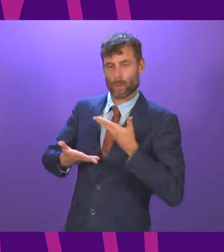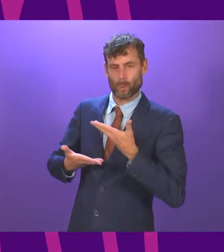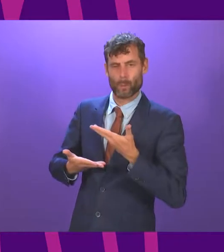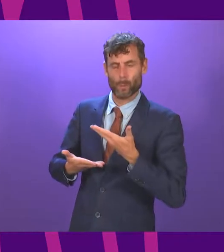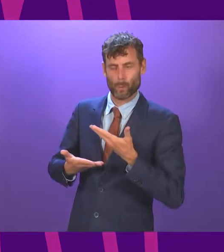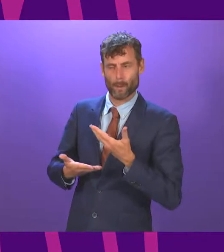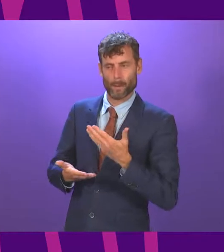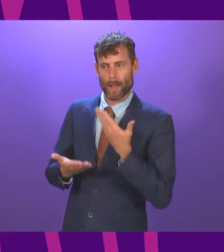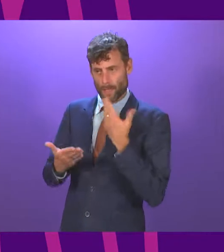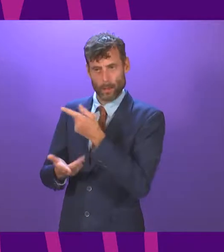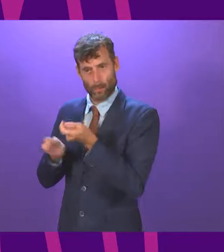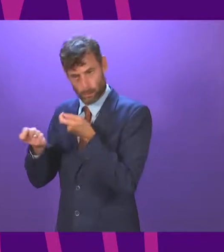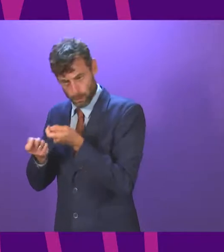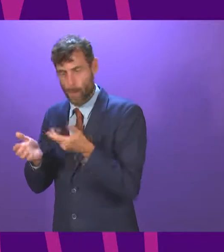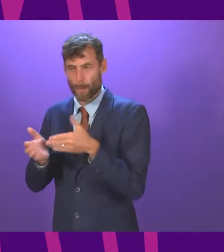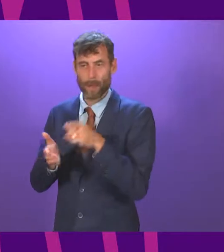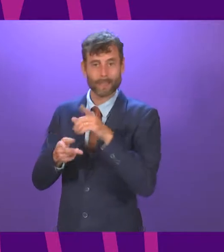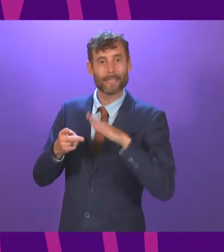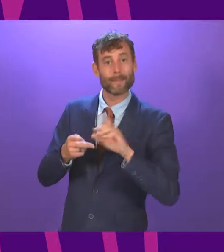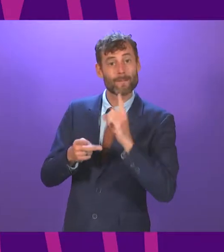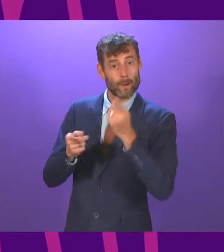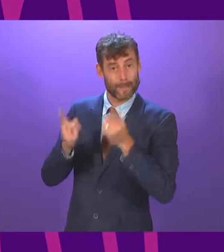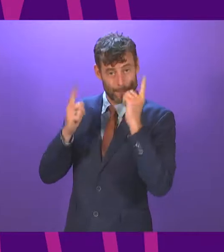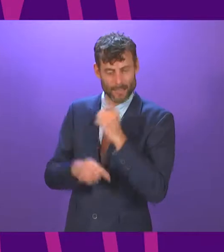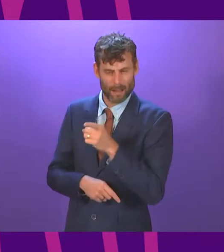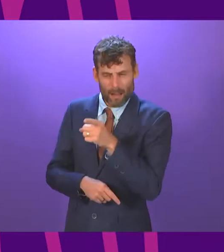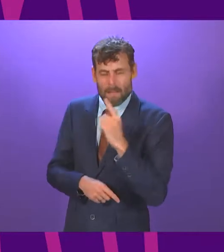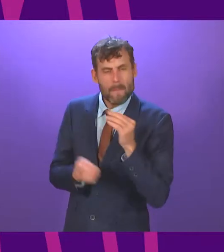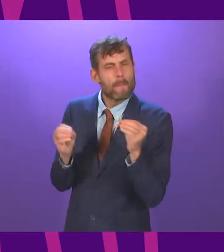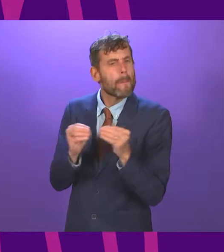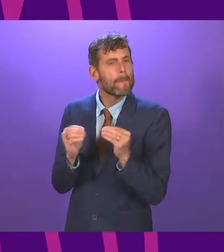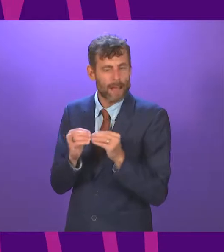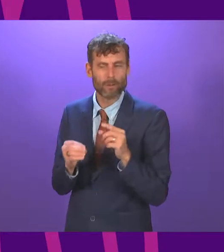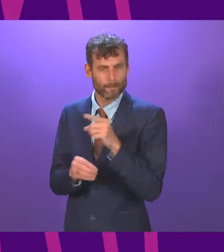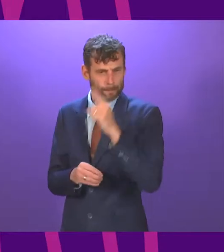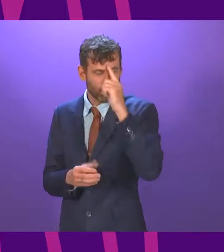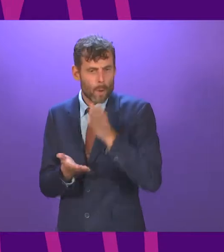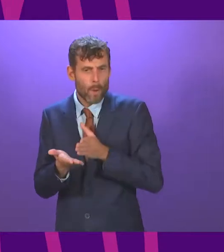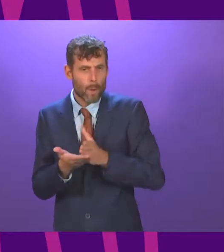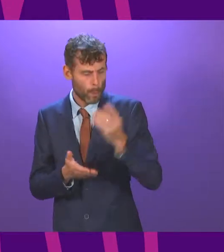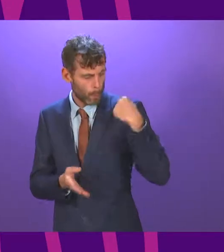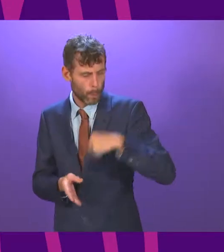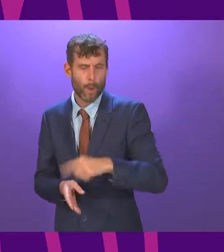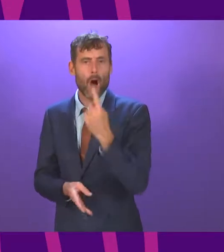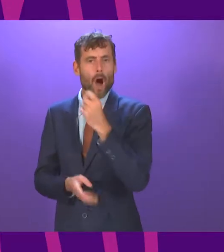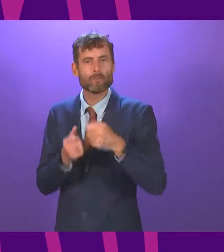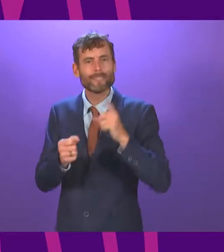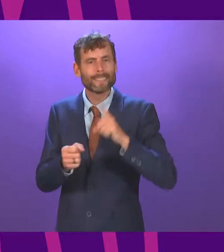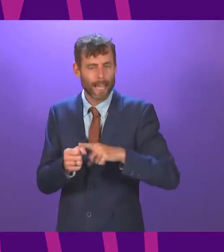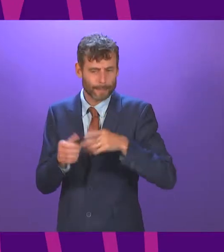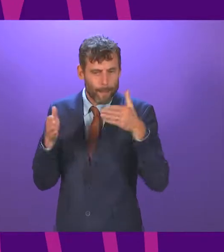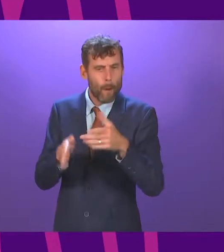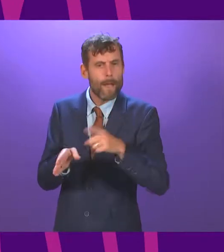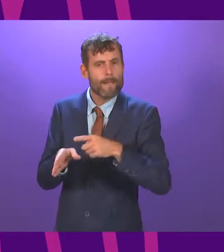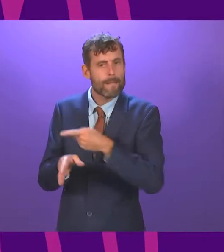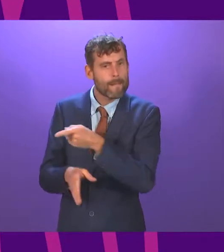and thank you, Deputy First Minister, for taking the intervention. You mentioned the things that you have done for young people during the course of the 100 days. One of the